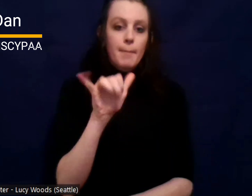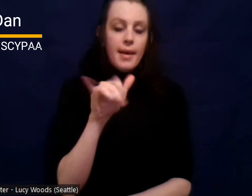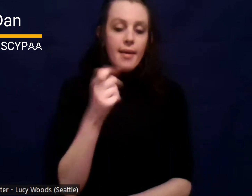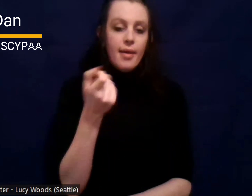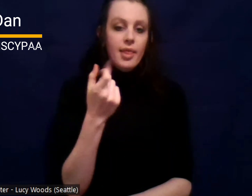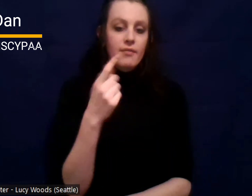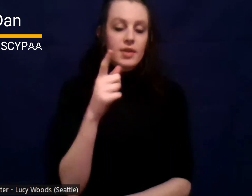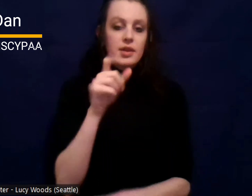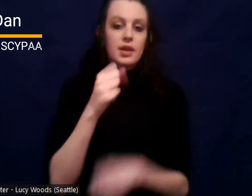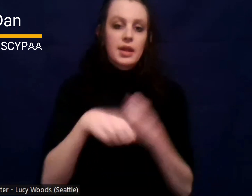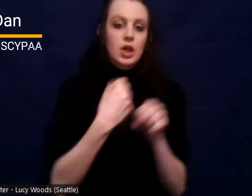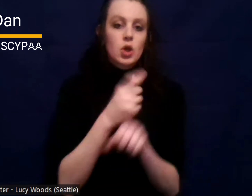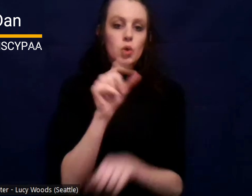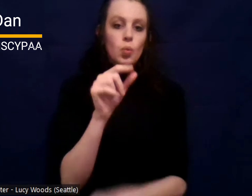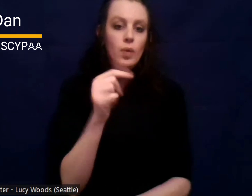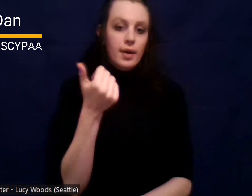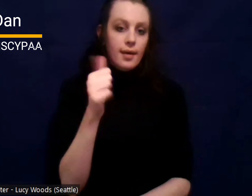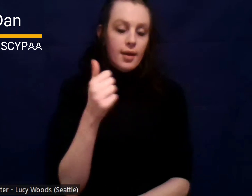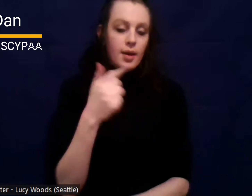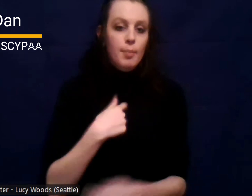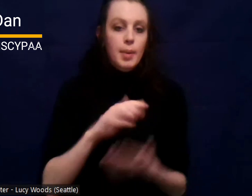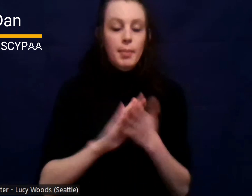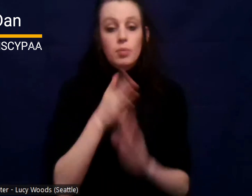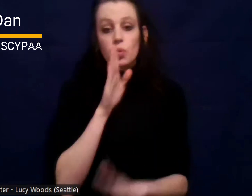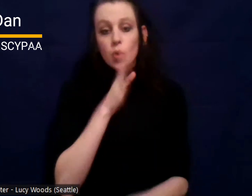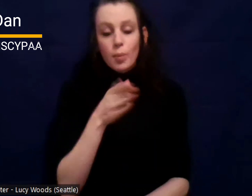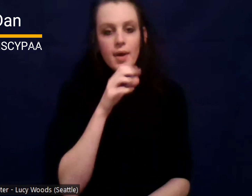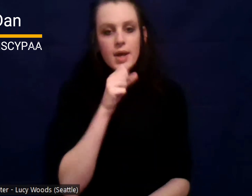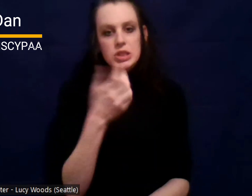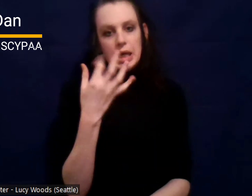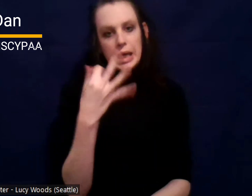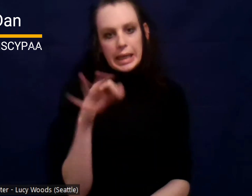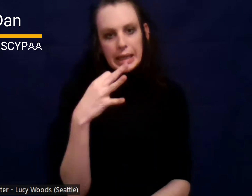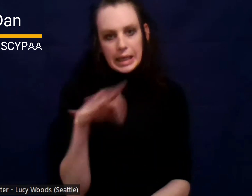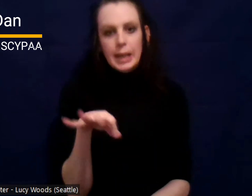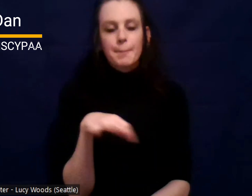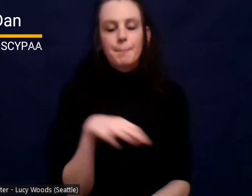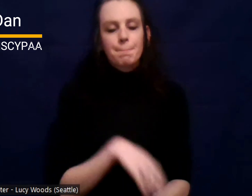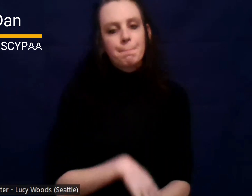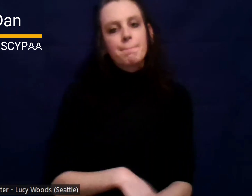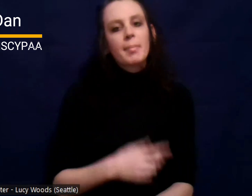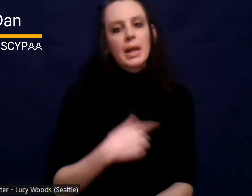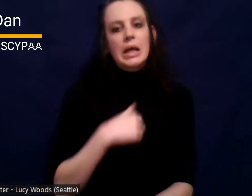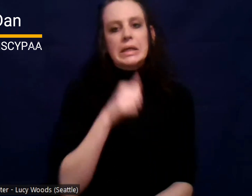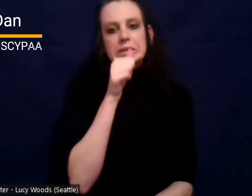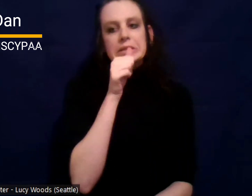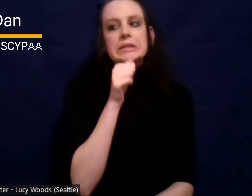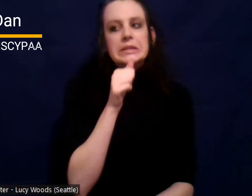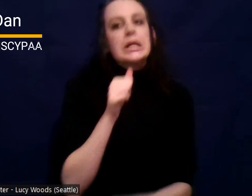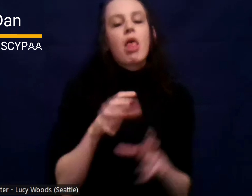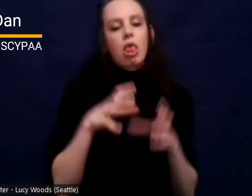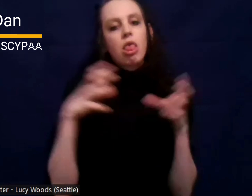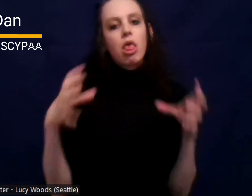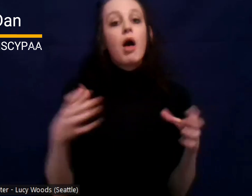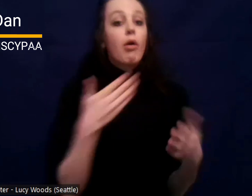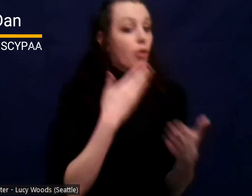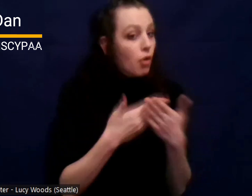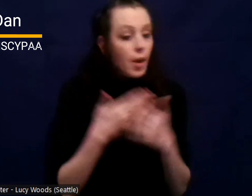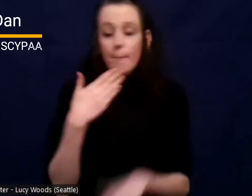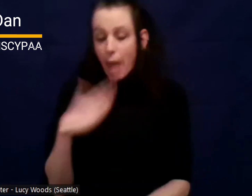19 years old. Um, I've been through a lot of things sober, good and bad.